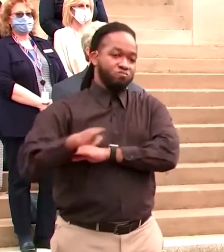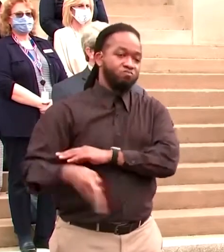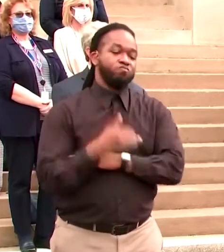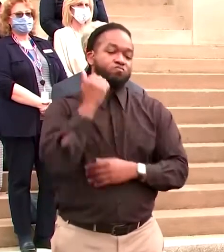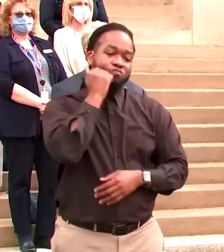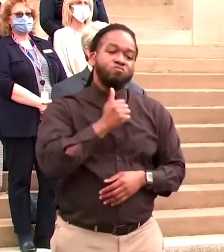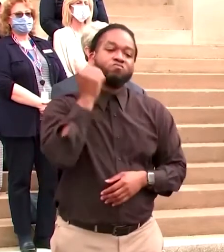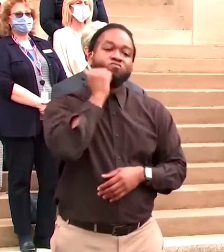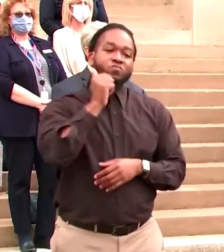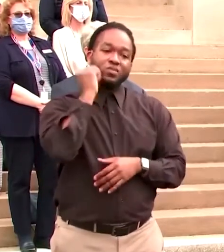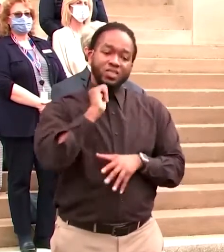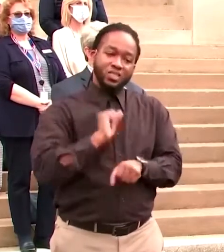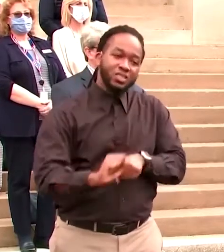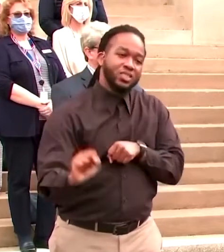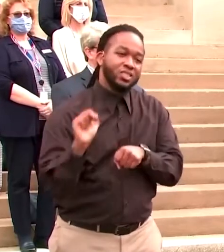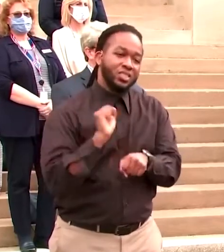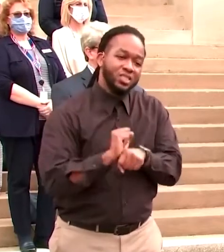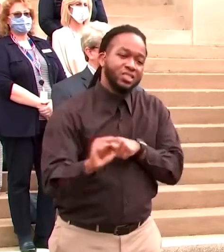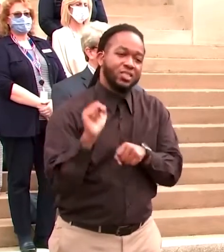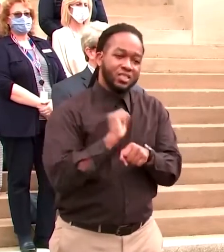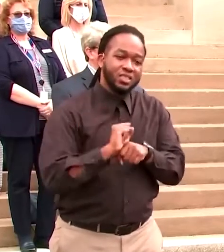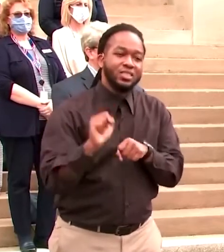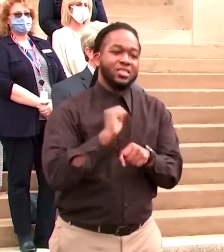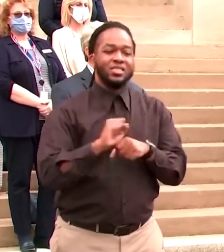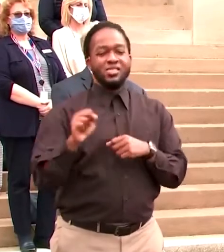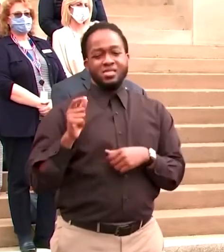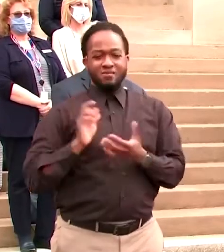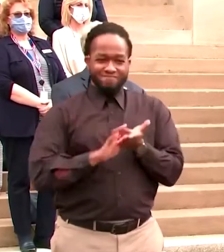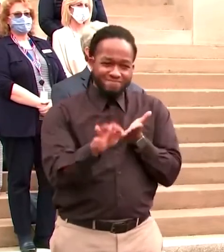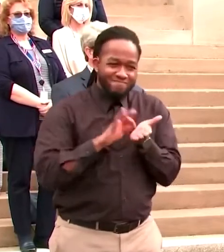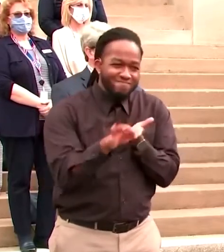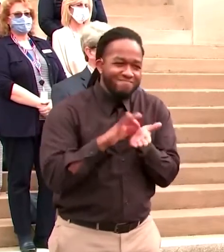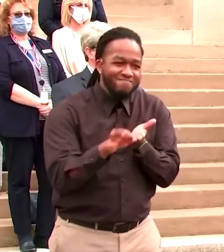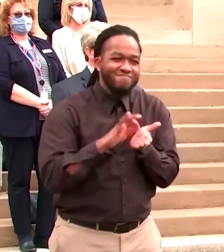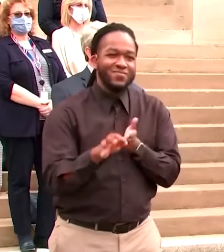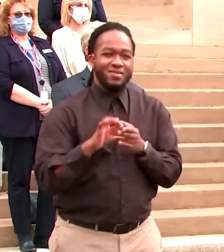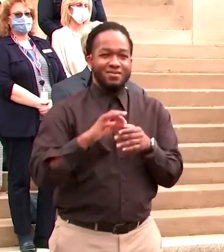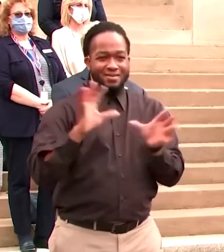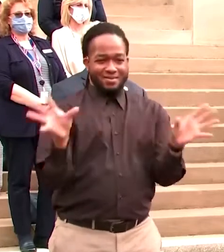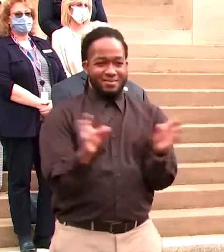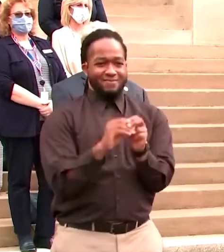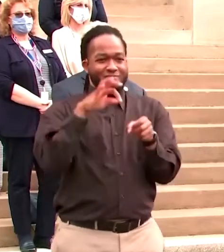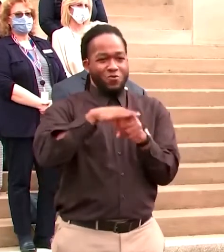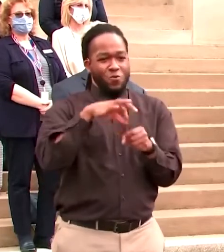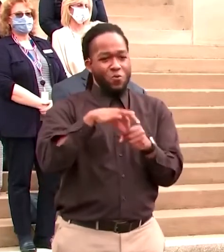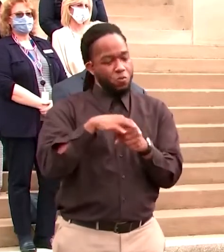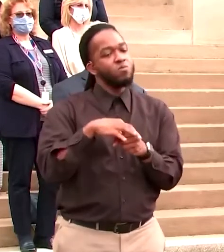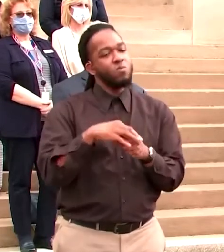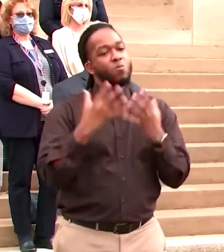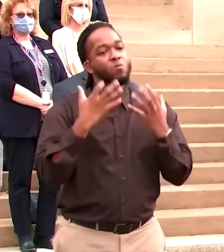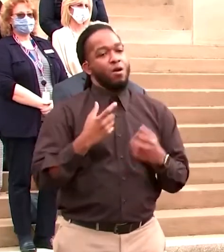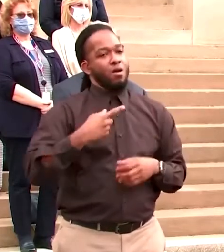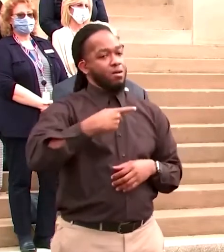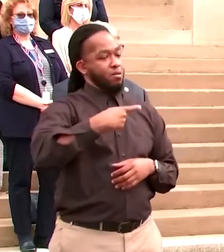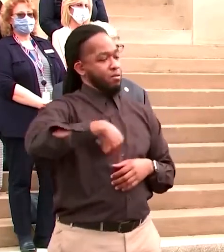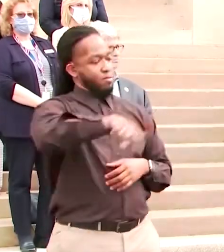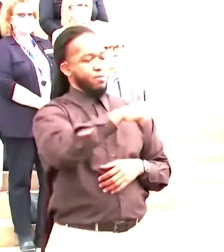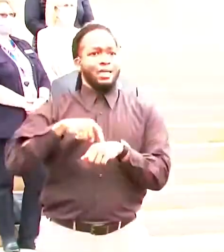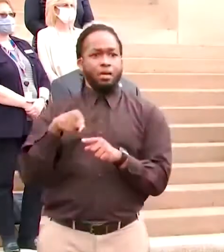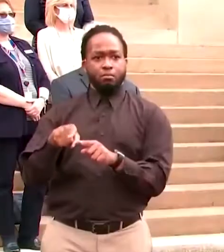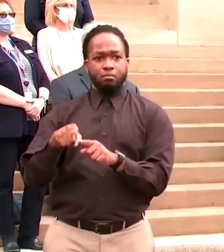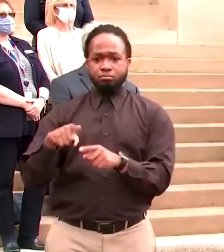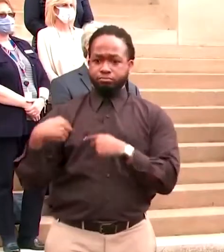final count, and that every voter will have confidence in the outcome wherever, whether their candidate won or